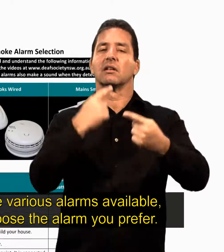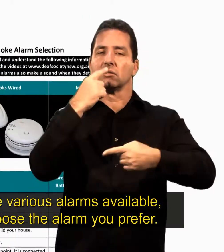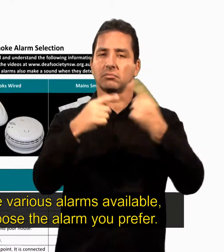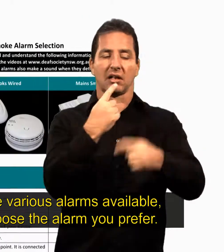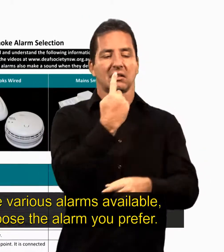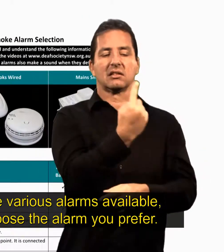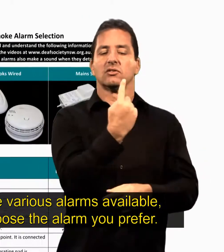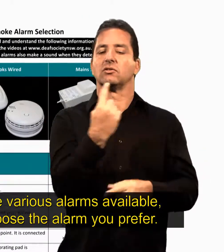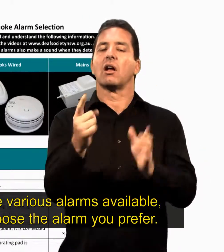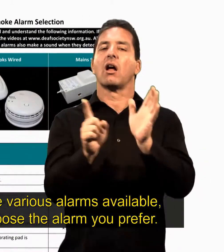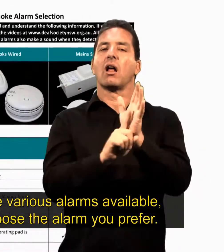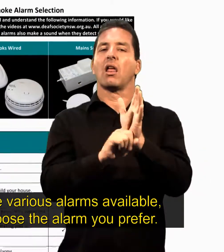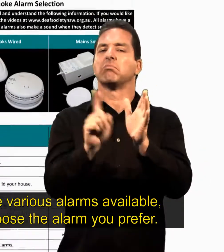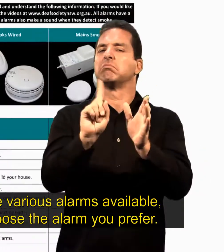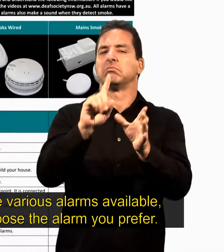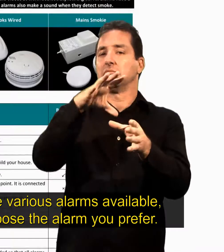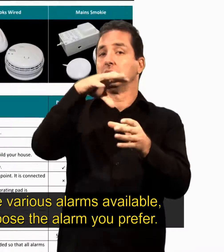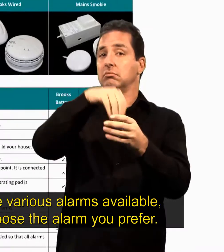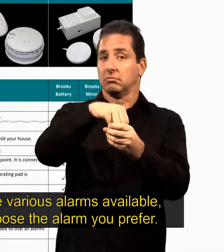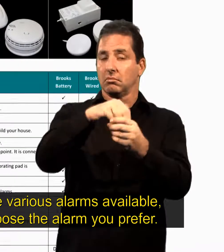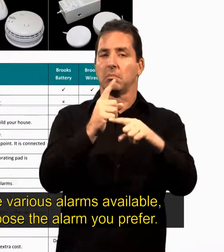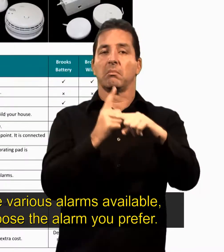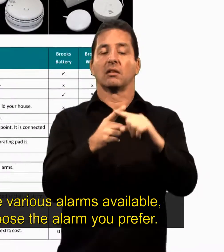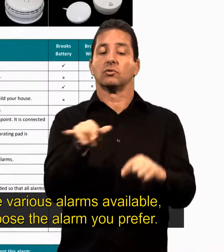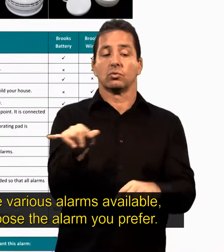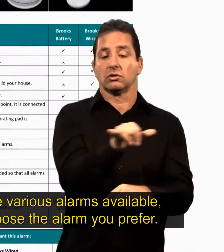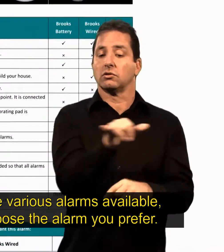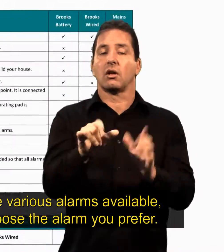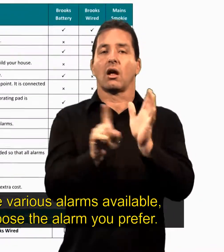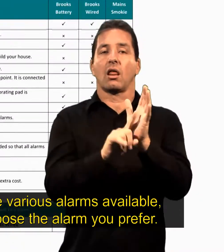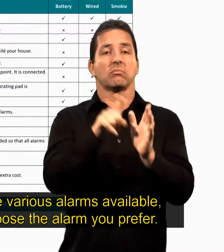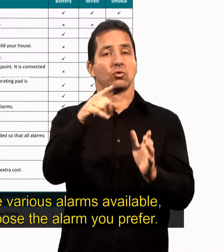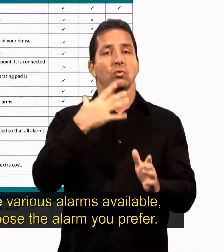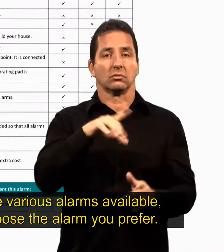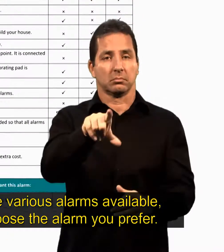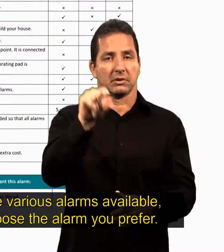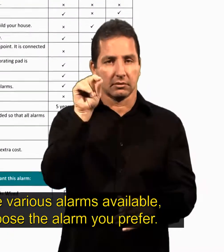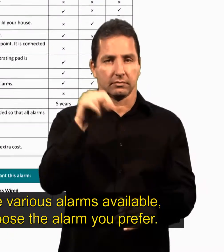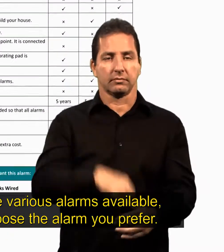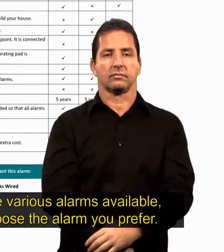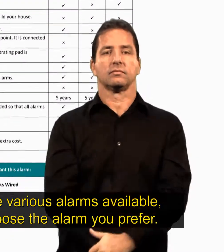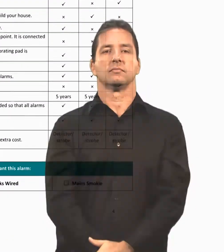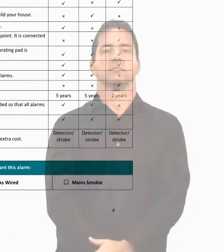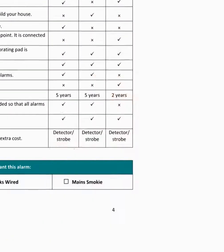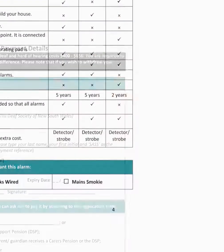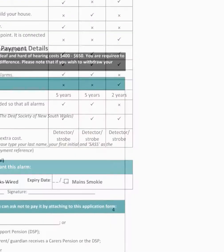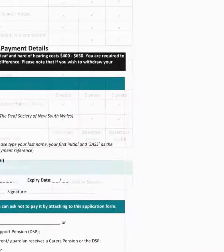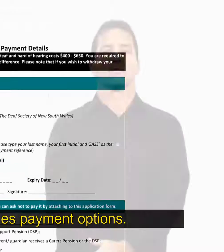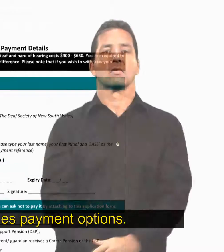Section C explains the various alarms available and allows you to choose the alarm you prefer.